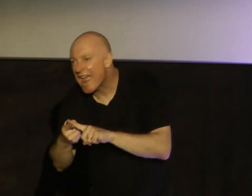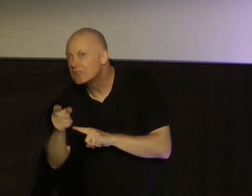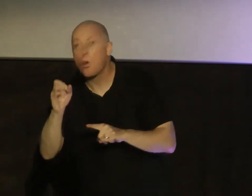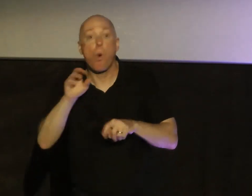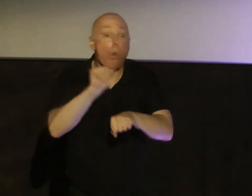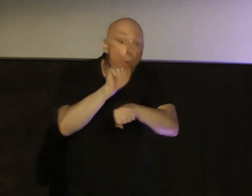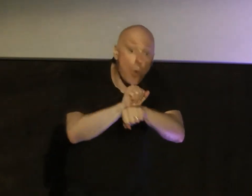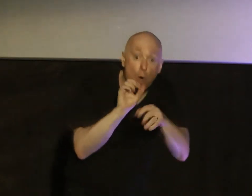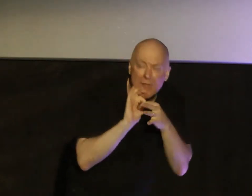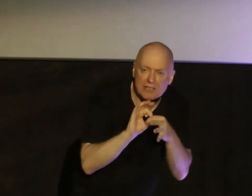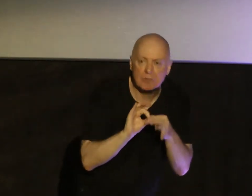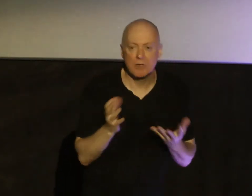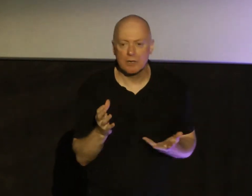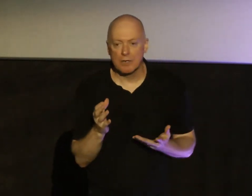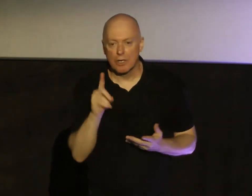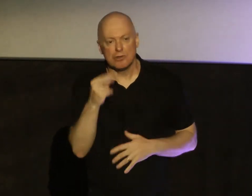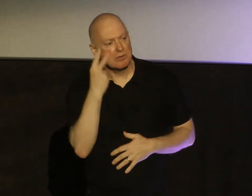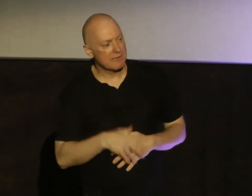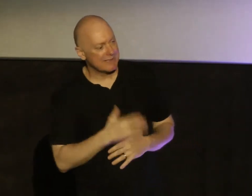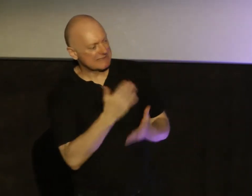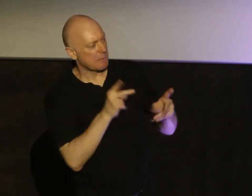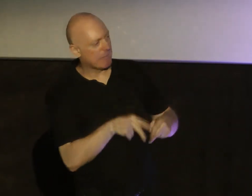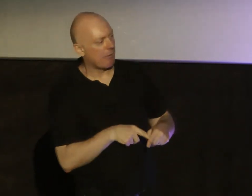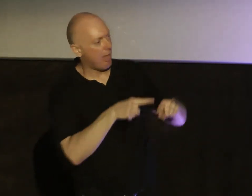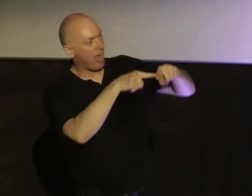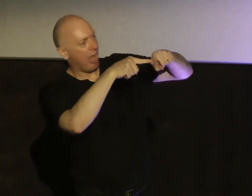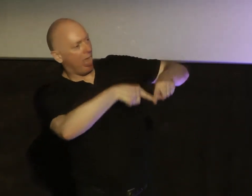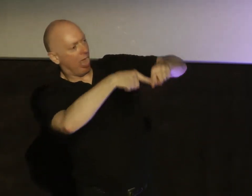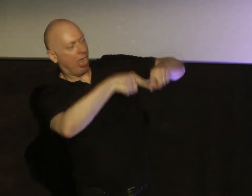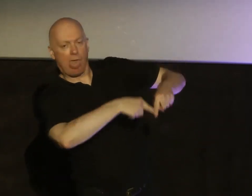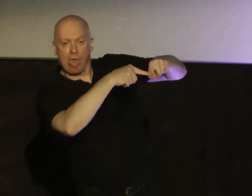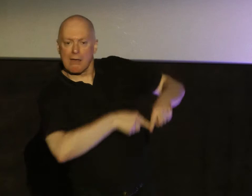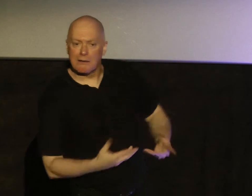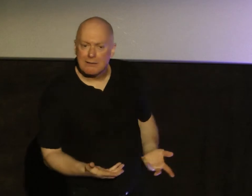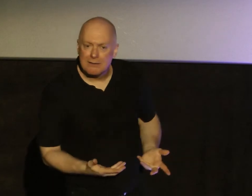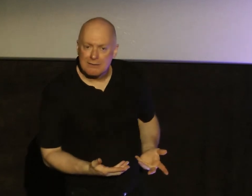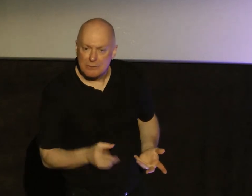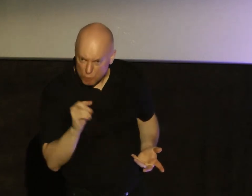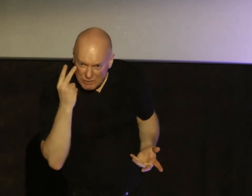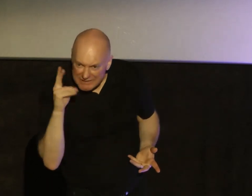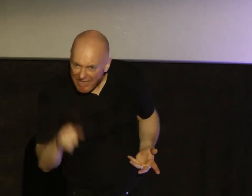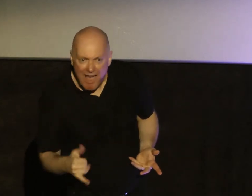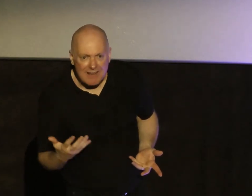work relationships? Do you see this kind of passive dependence in your relationships in any way?